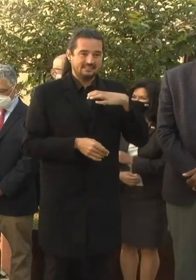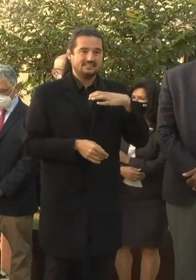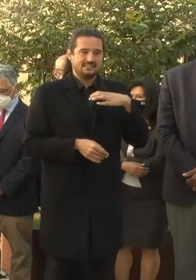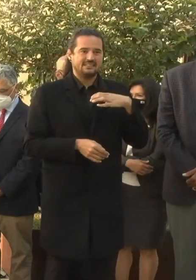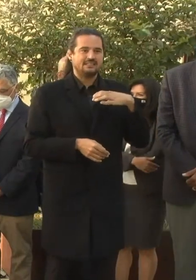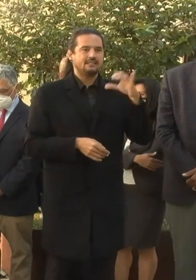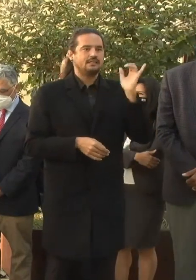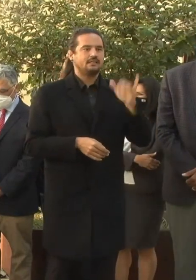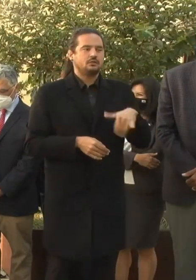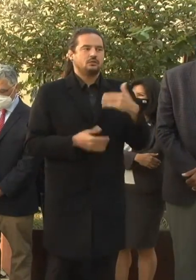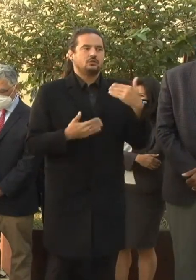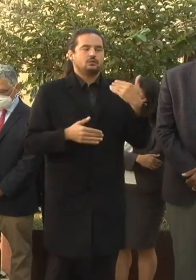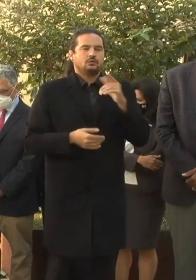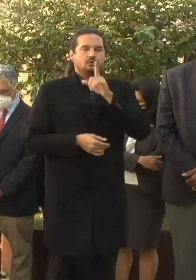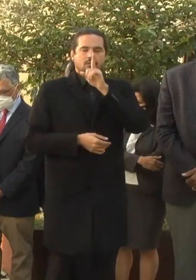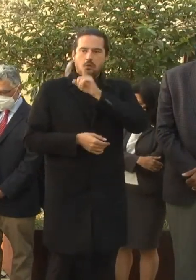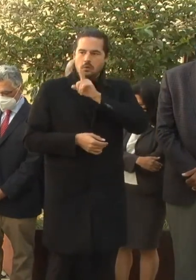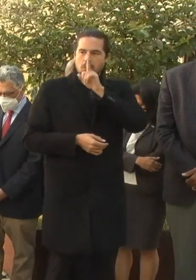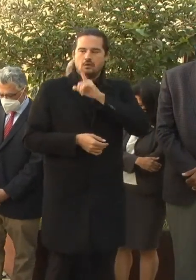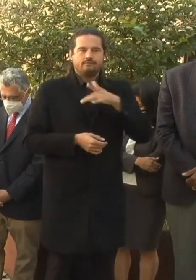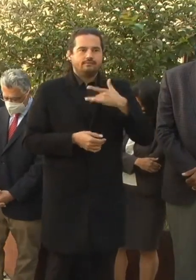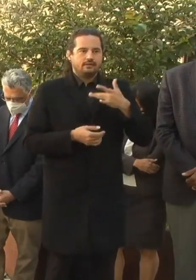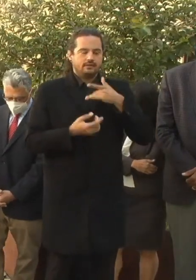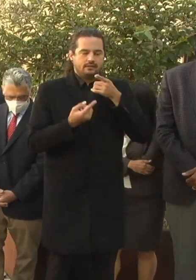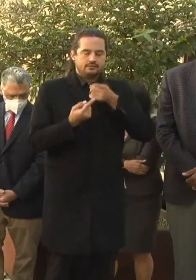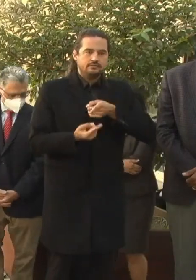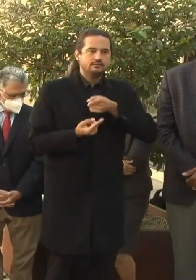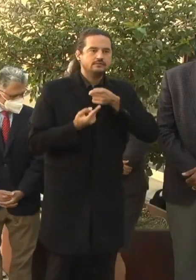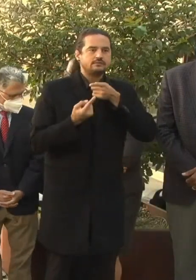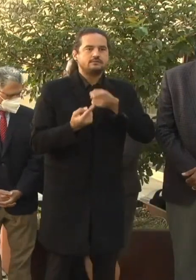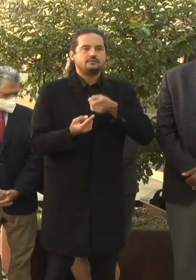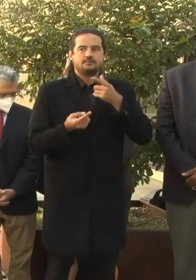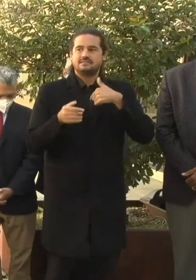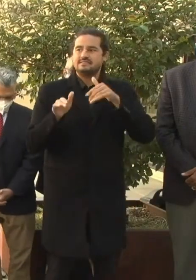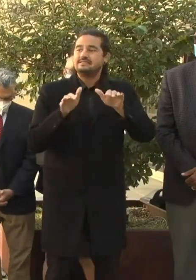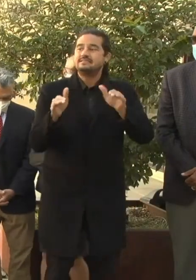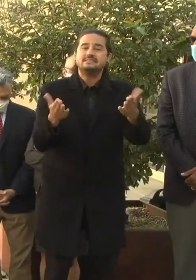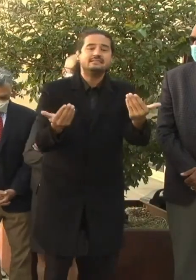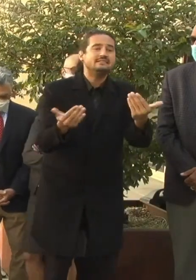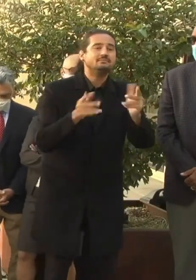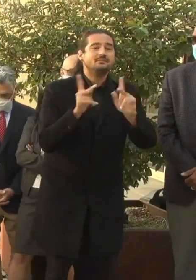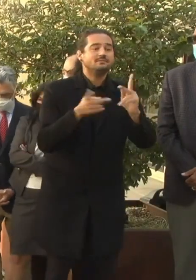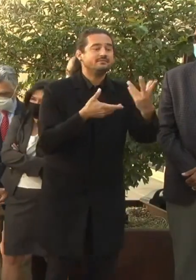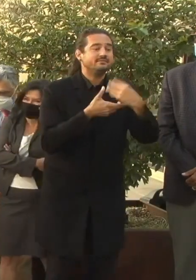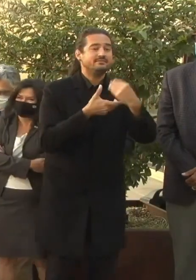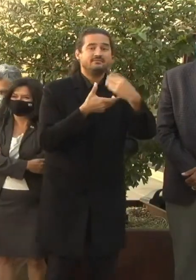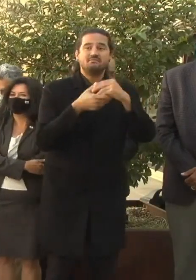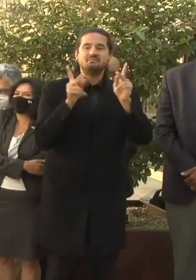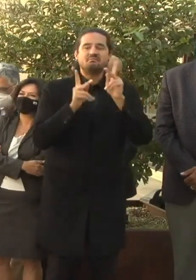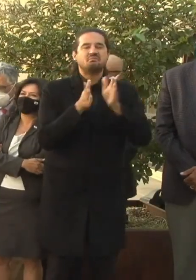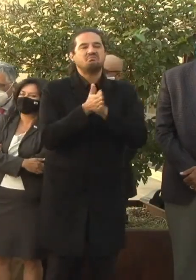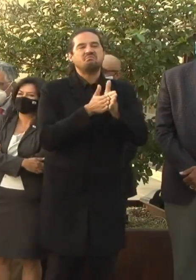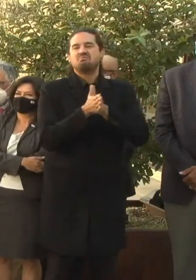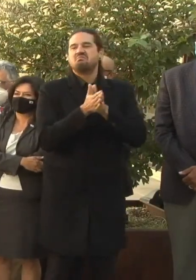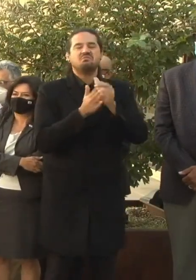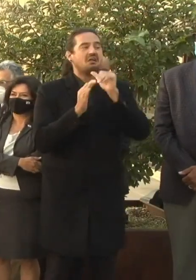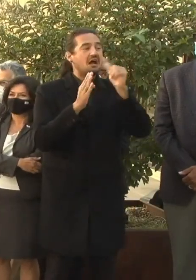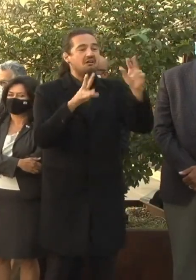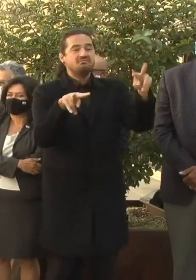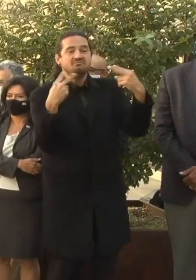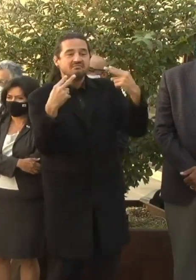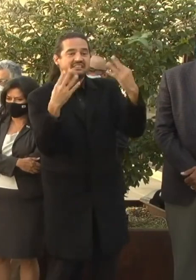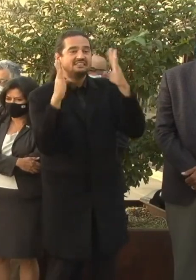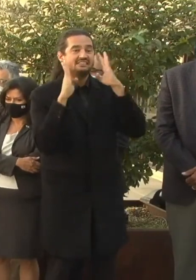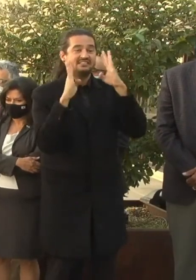the focus and the attention on housing as there is today. But I also have to share that today, with these incredible housing